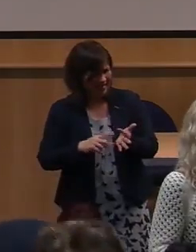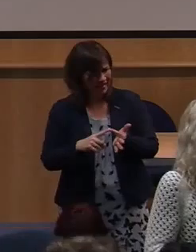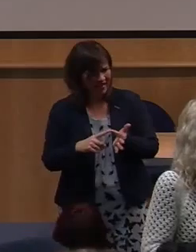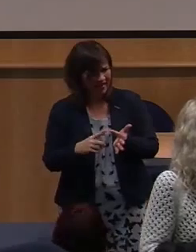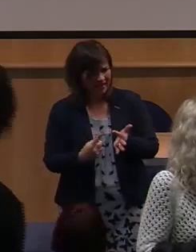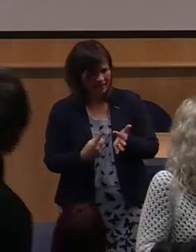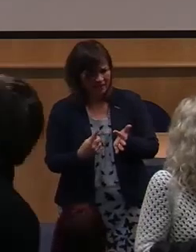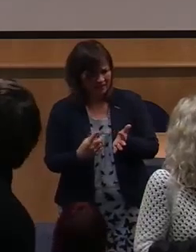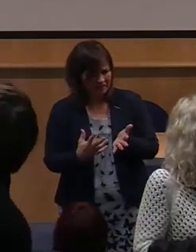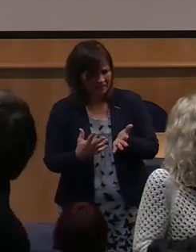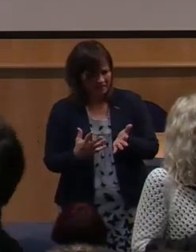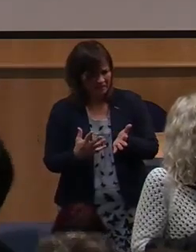Should come around if I.